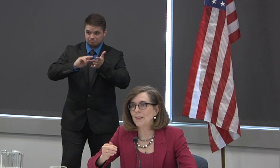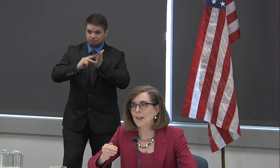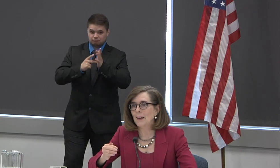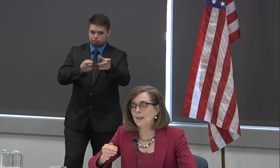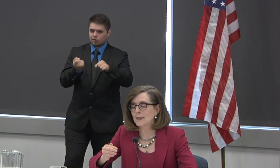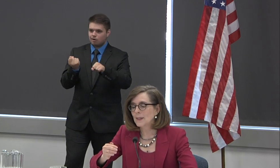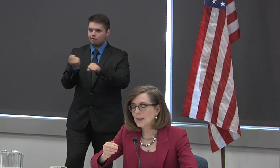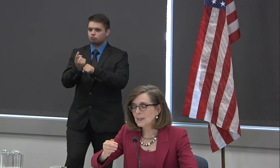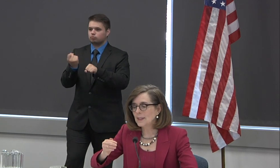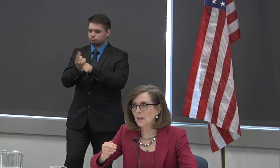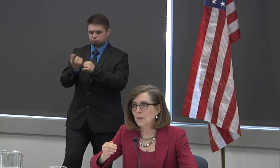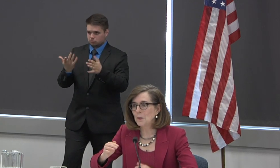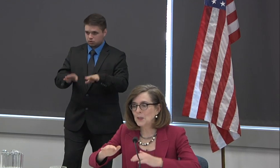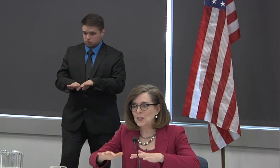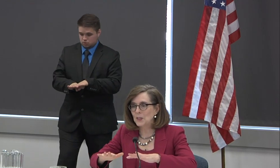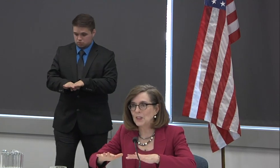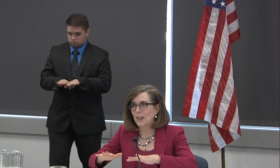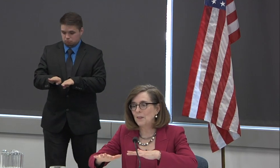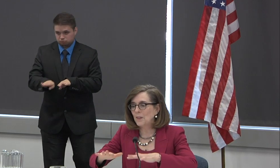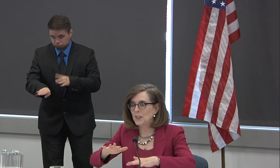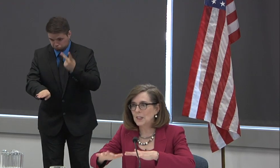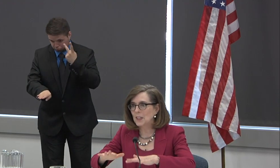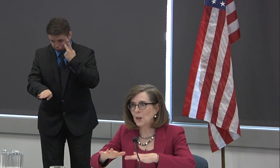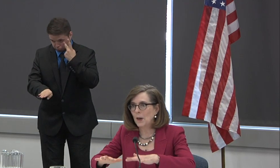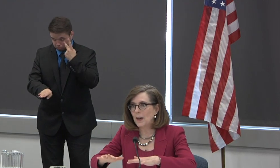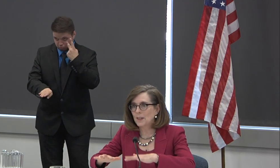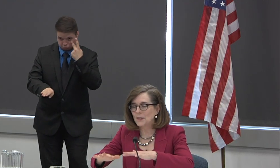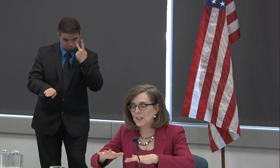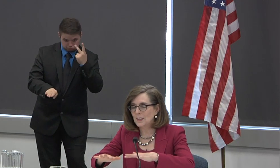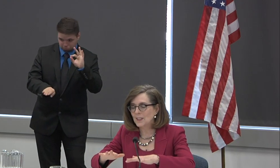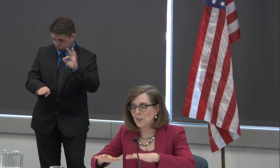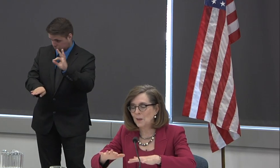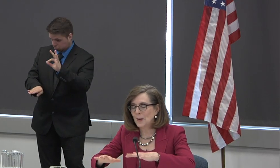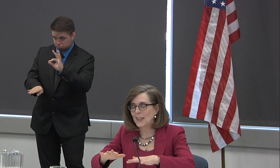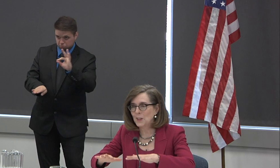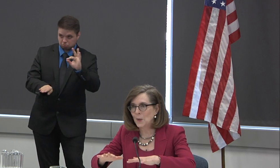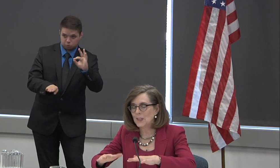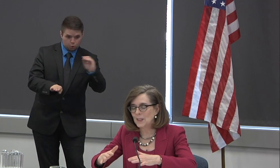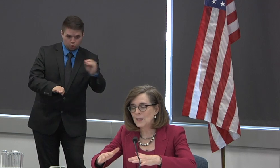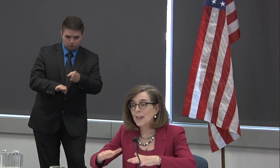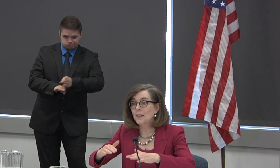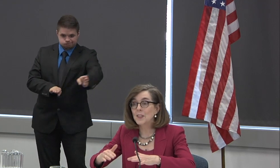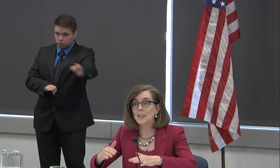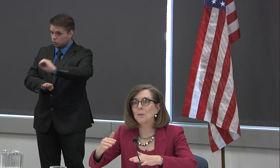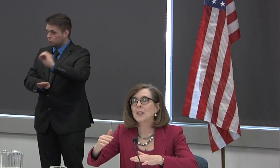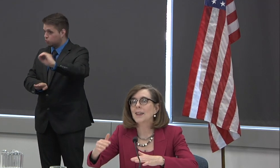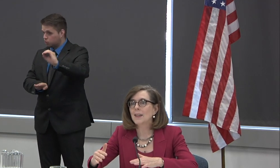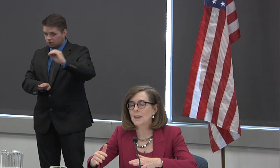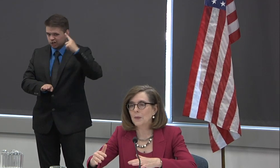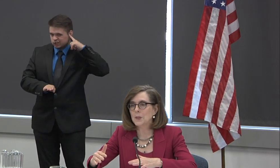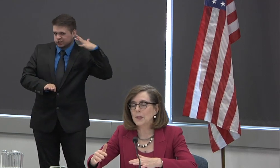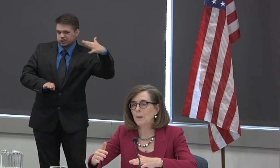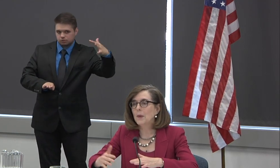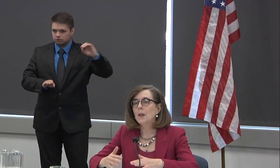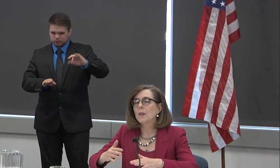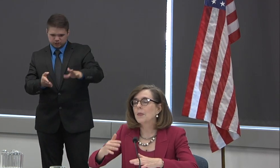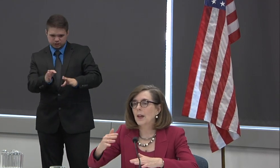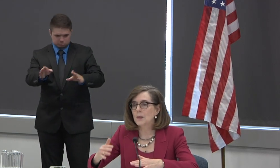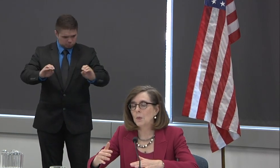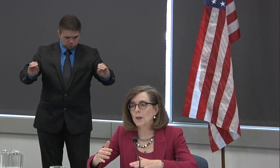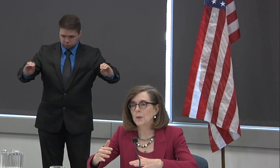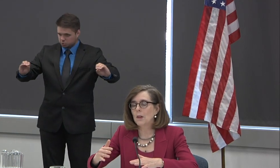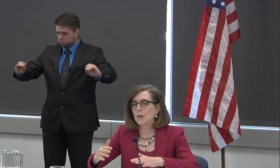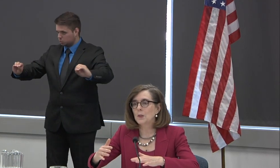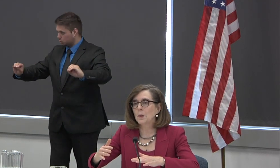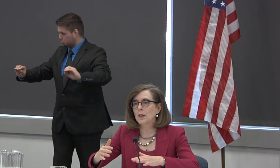the ice, see if it was still safe, if it didn't crack, if it didn't start making noises. If it did, we'd take another step. That's why